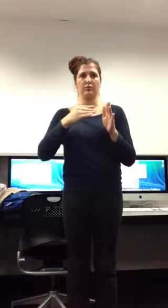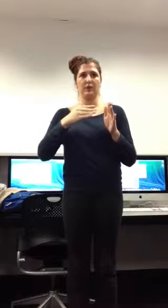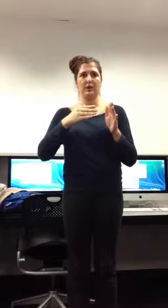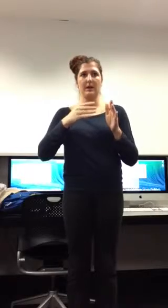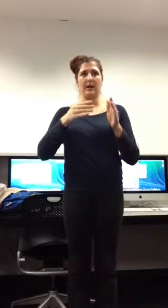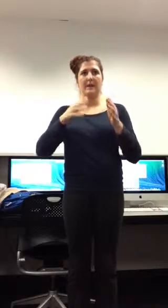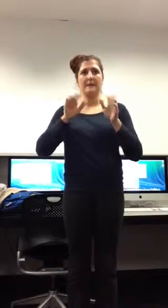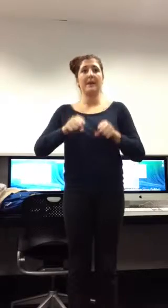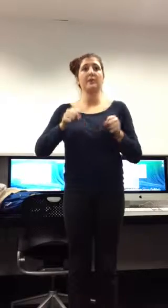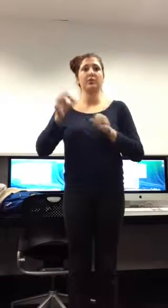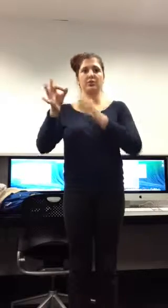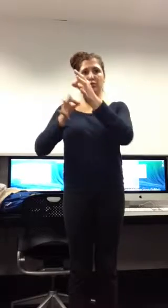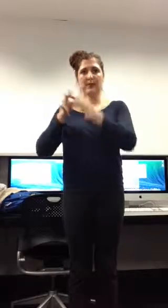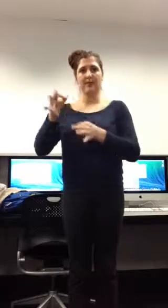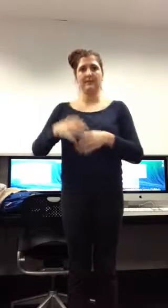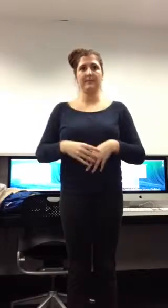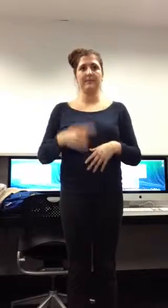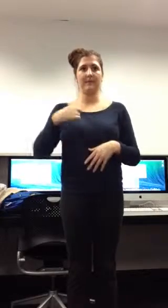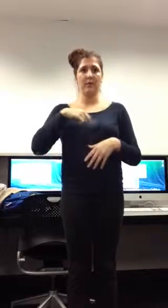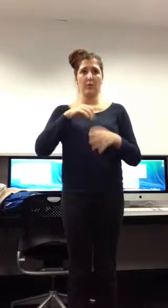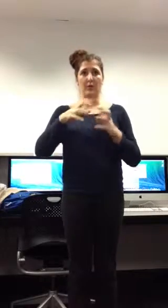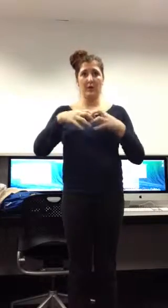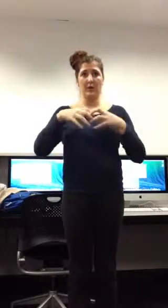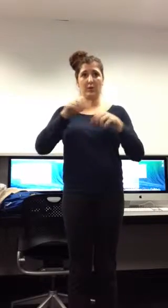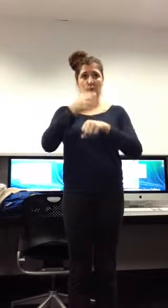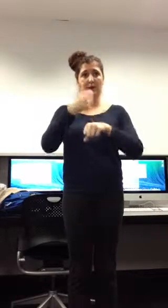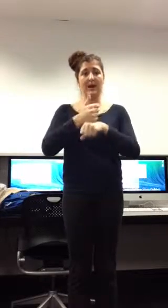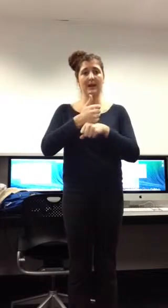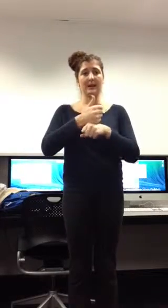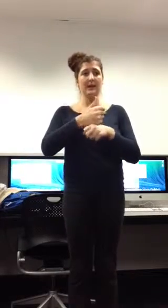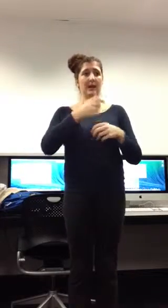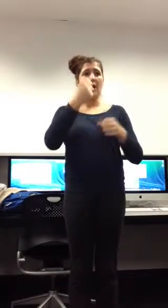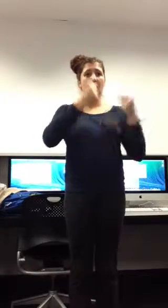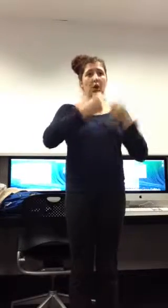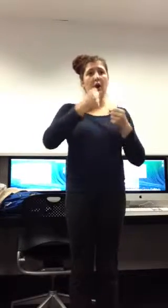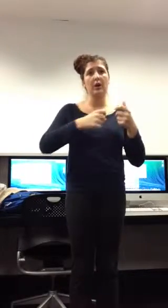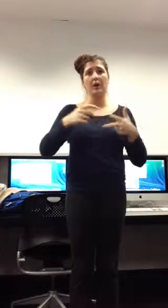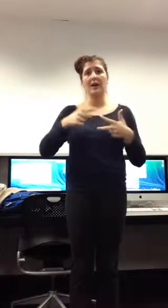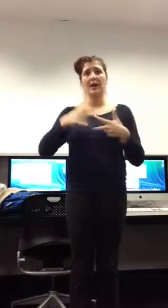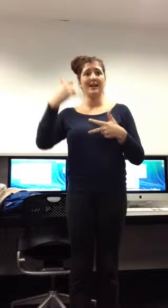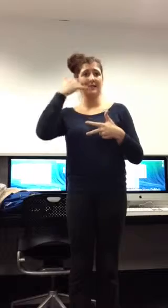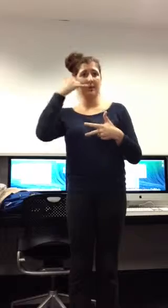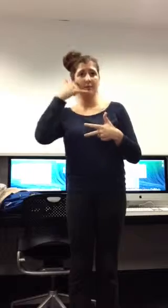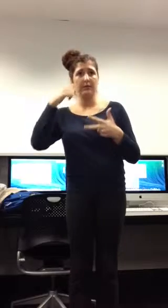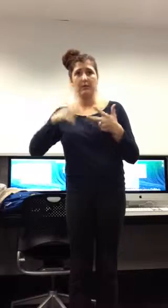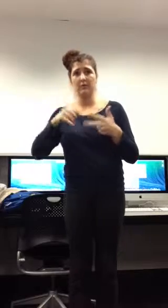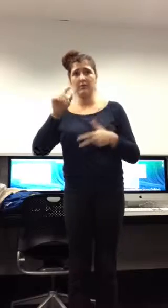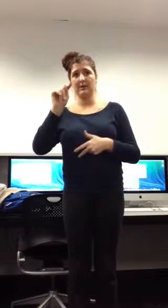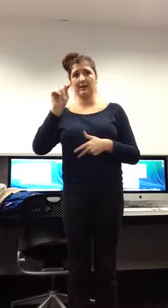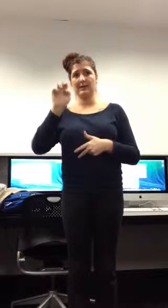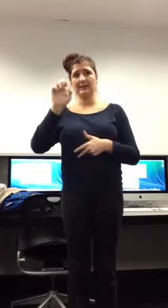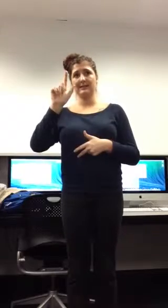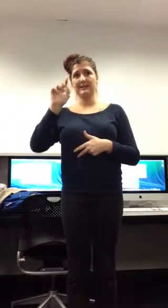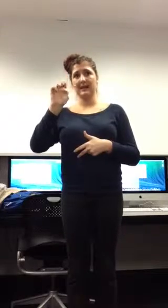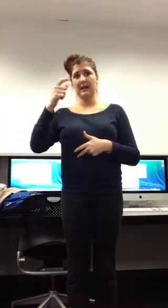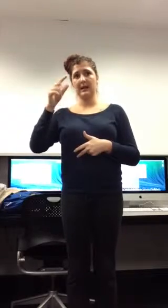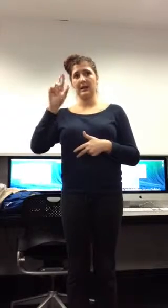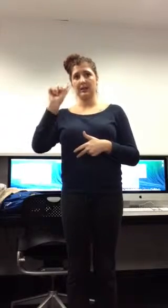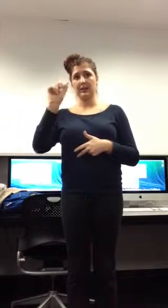We developed the automobile, telephone and telegraph, the electric light bulb,